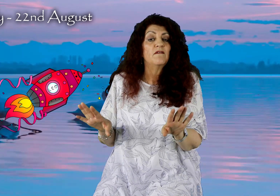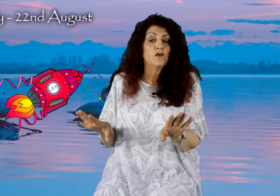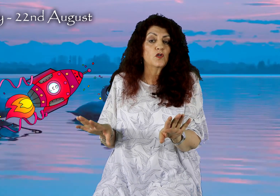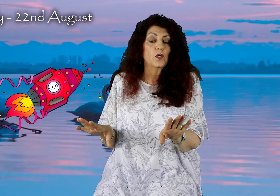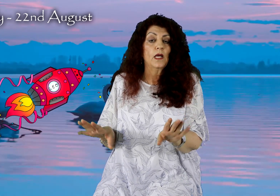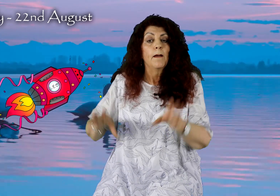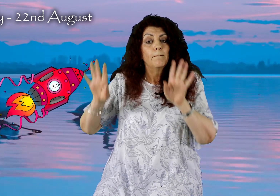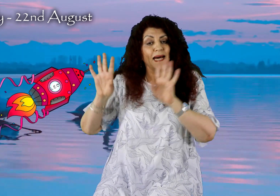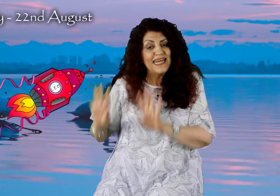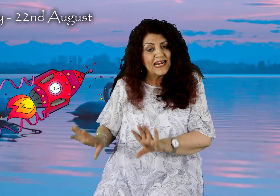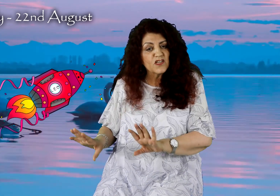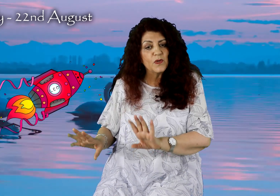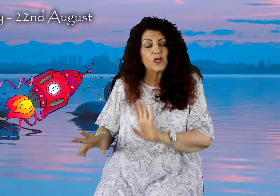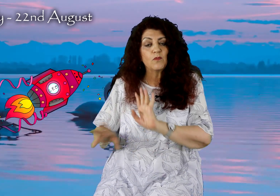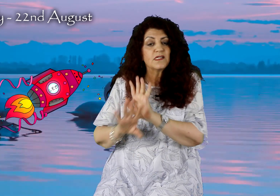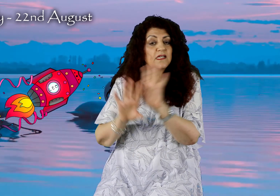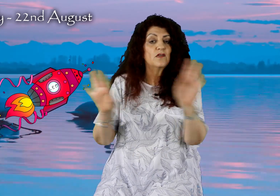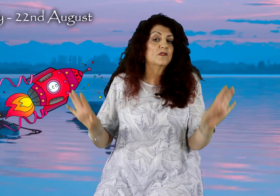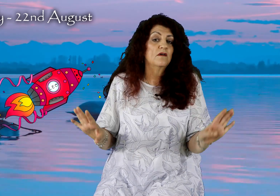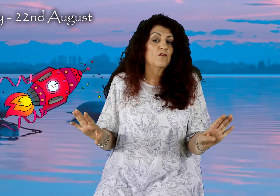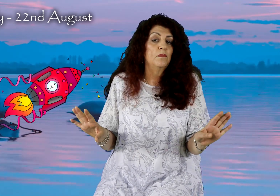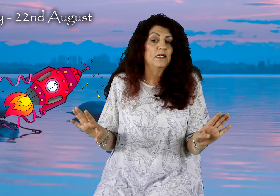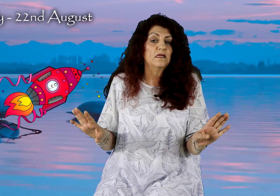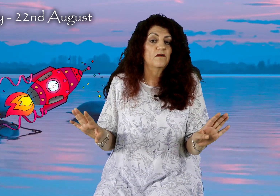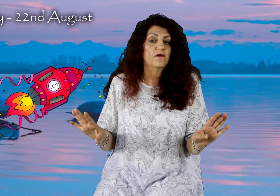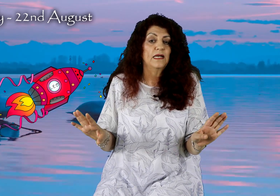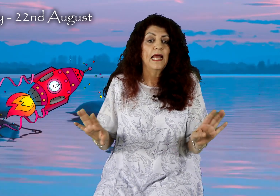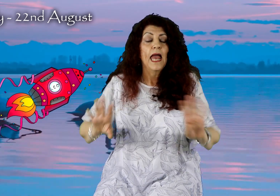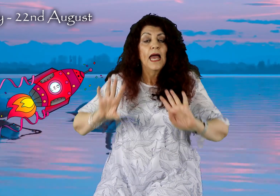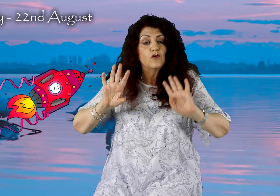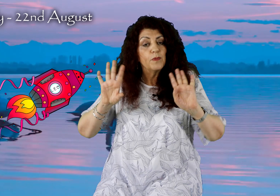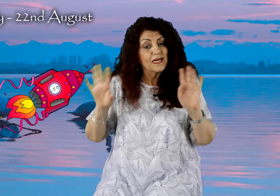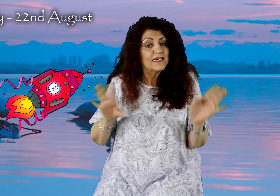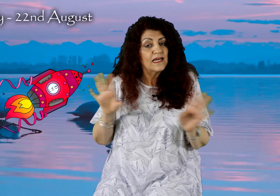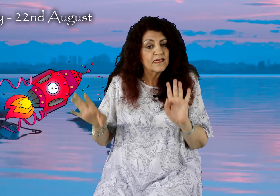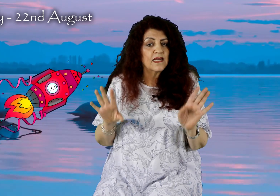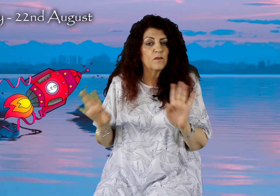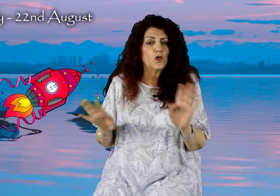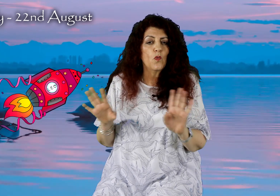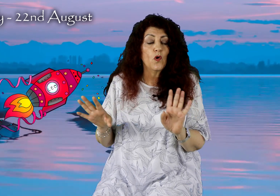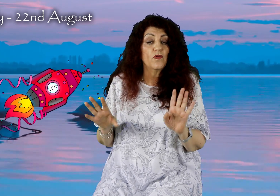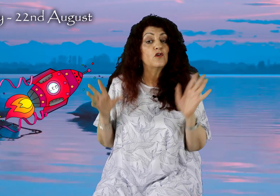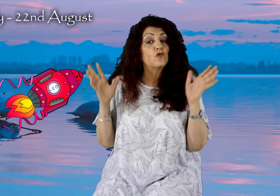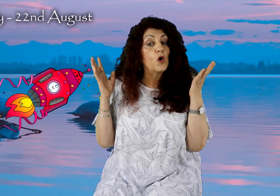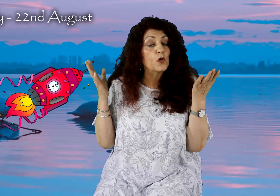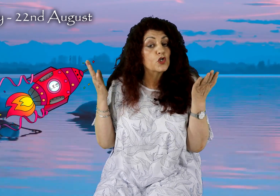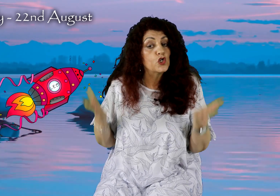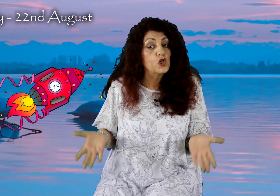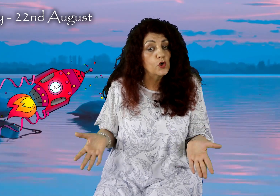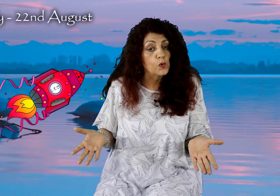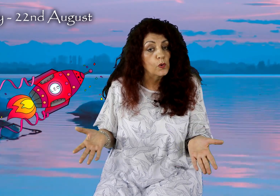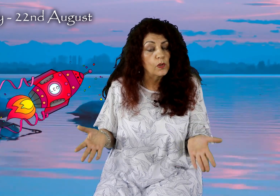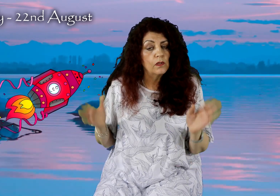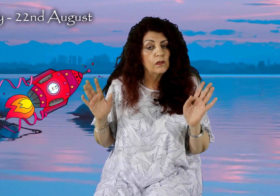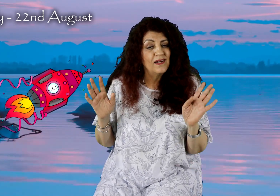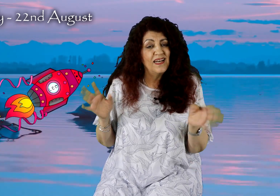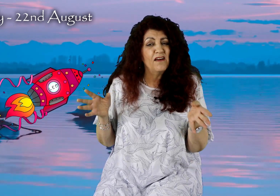you're doing. By next week, you'll be seeing yourself completely differently, and you'll begin to understand what you're worth, and you'll know what to do. Love